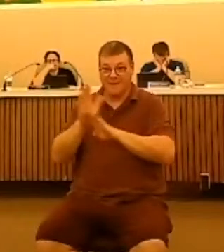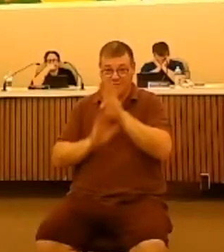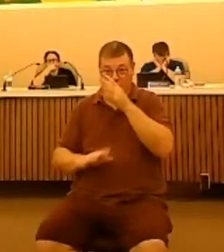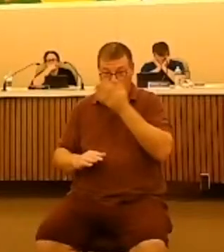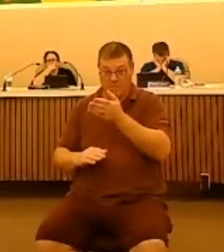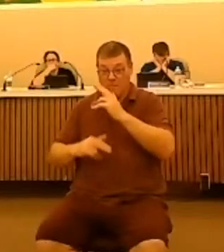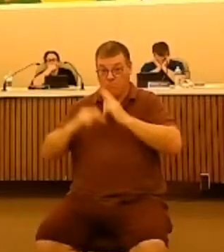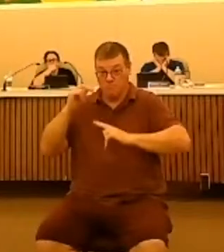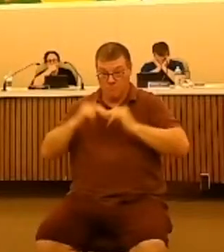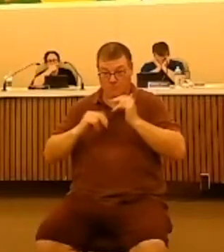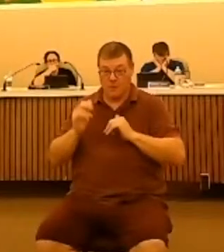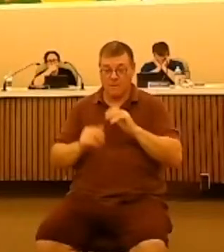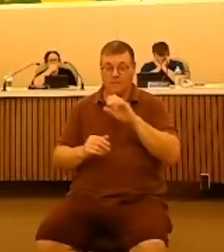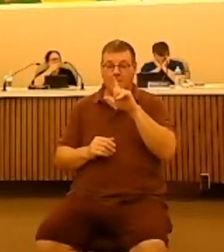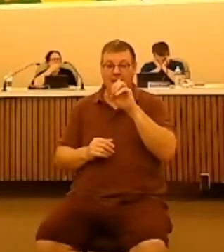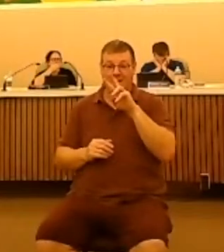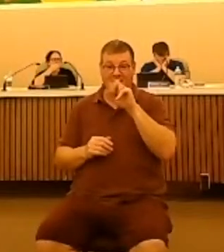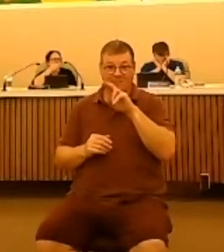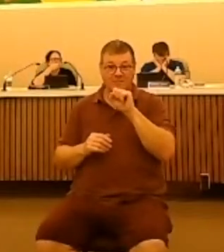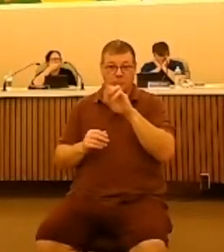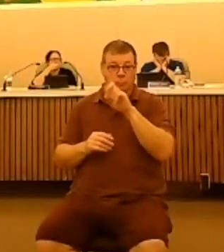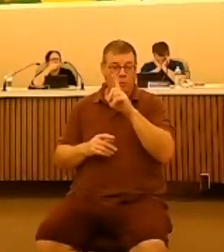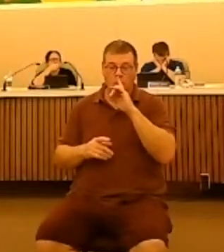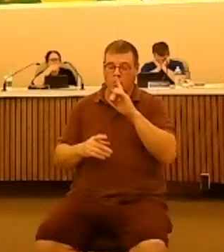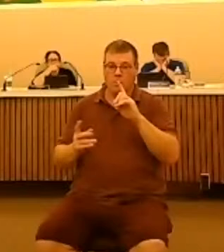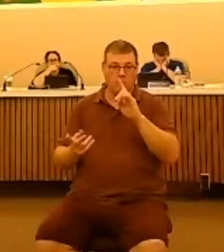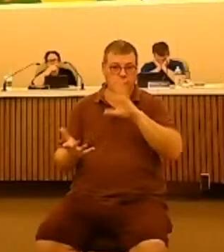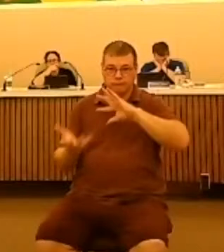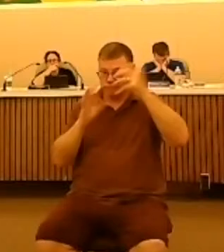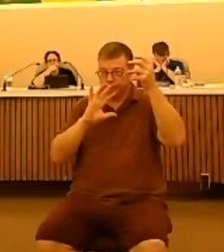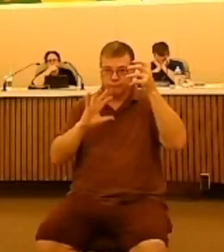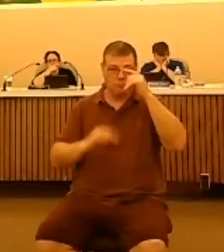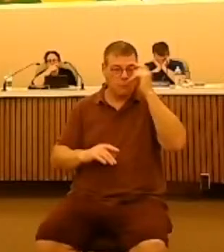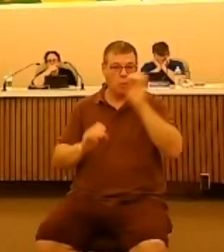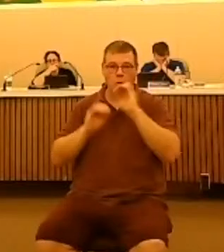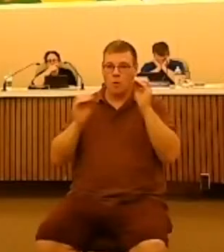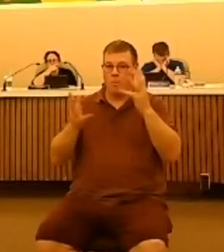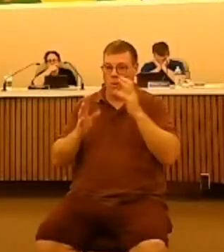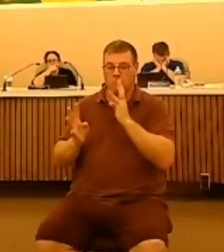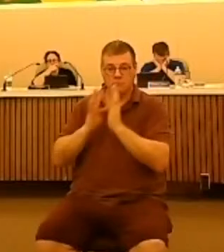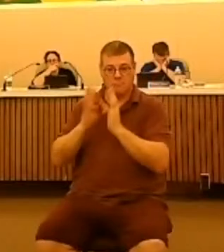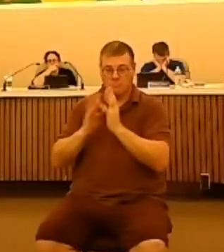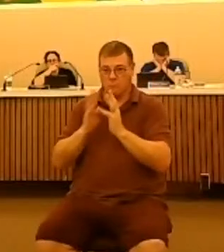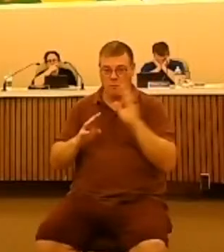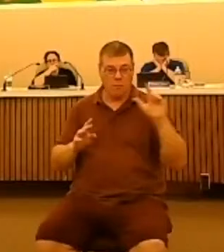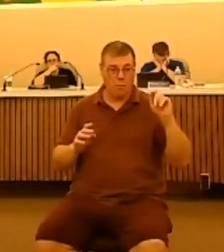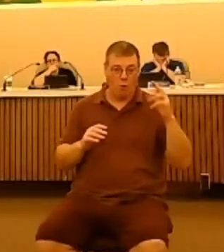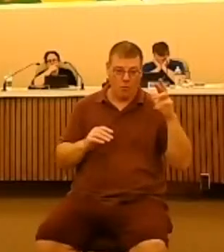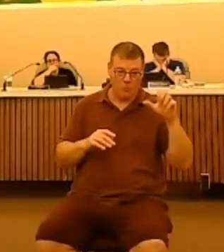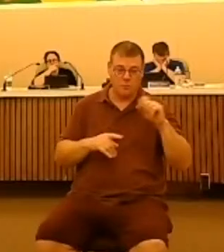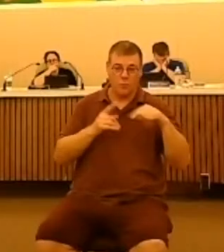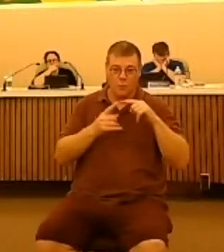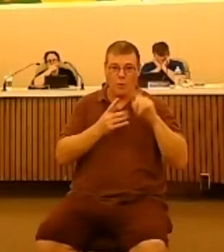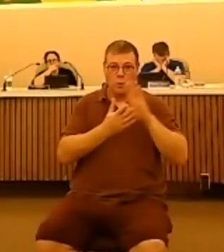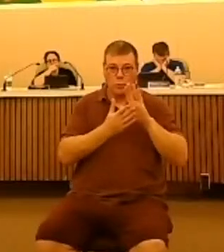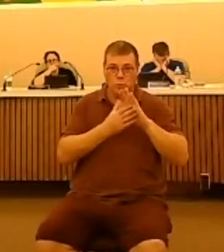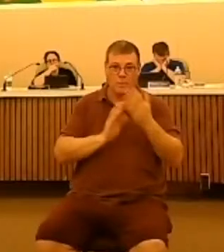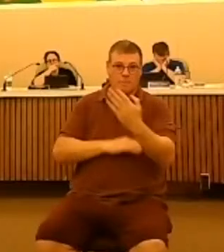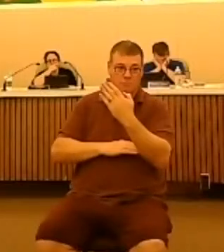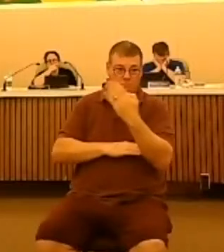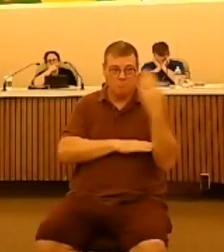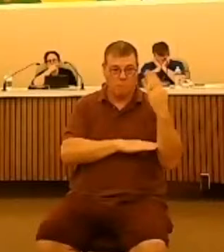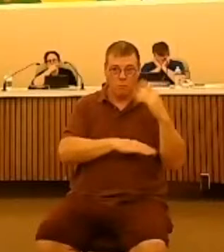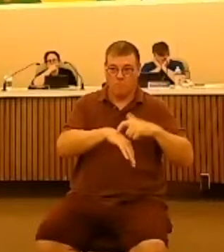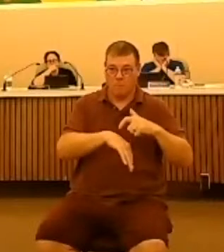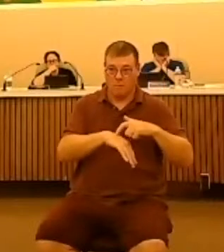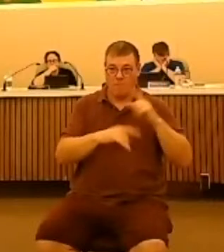built, Nevins Road is going to be just absolute chaos because nobody's going to want to travel down Authors Avenue when the school is in the morning time for when